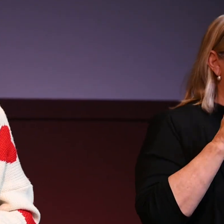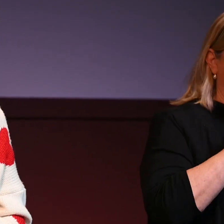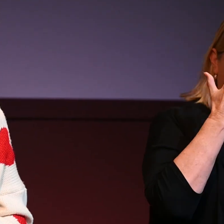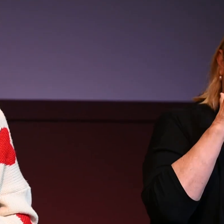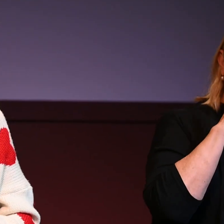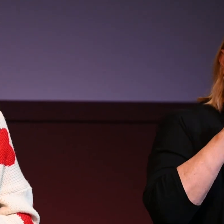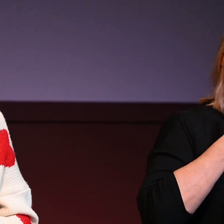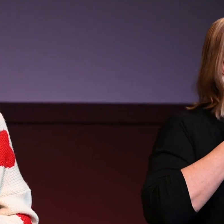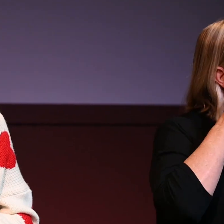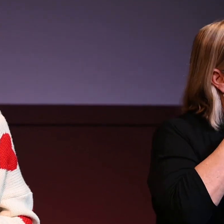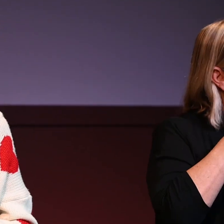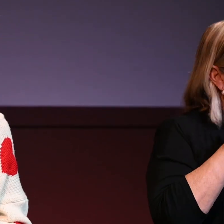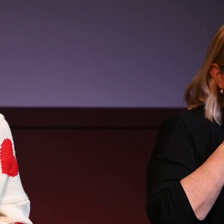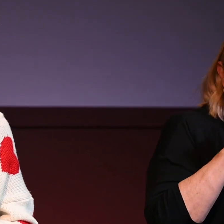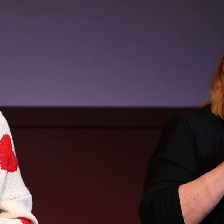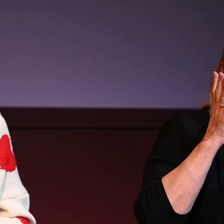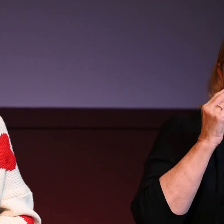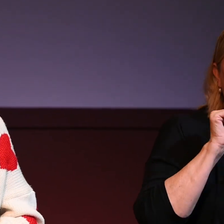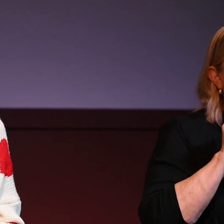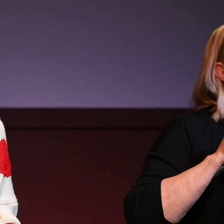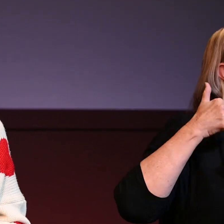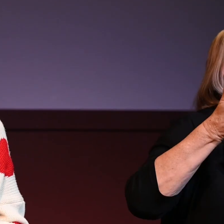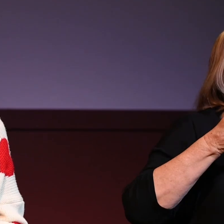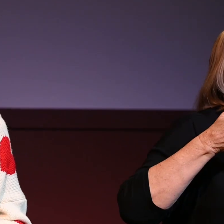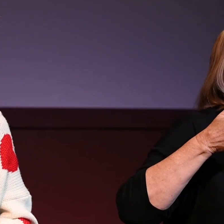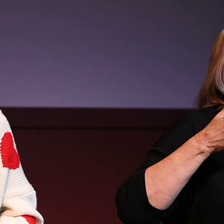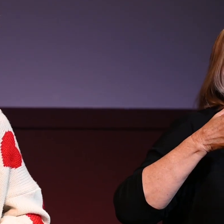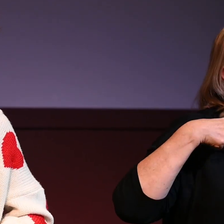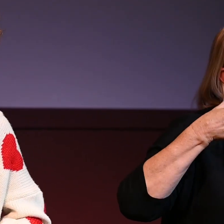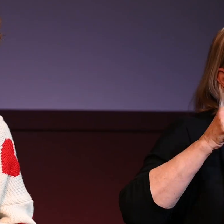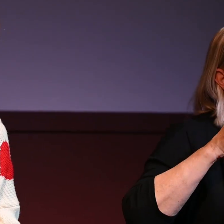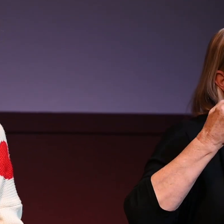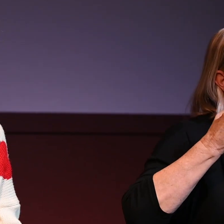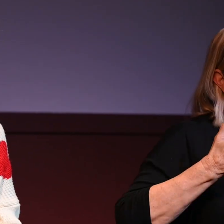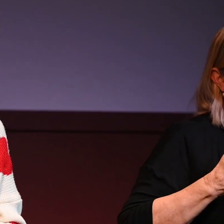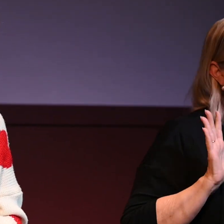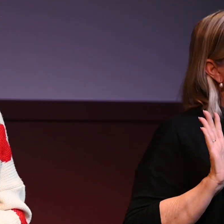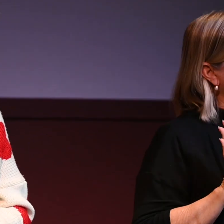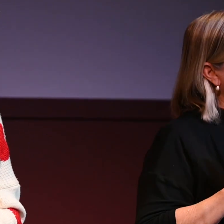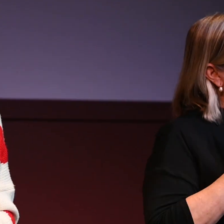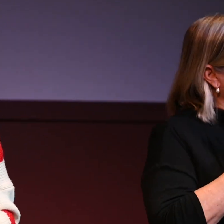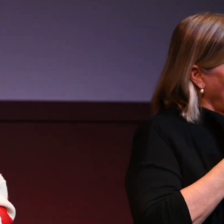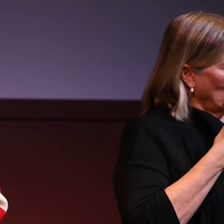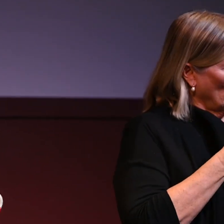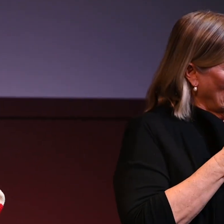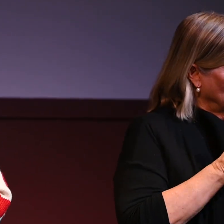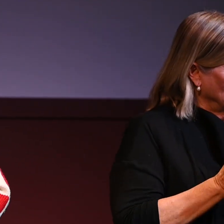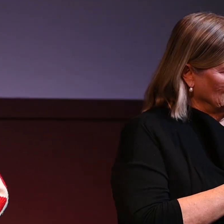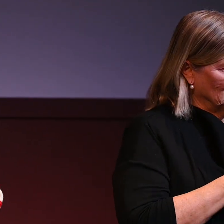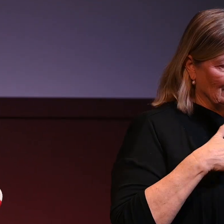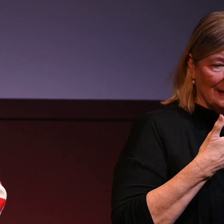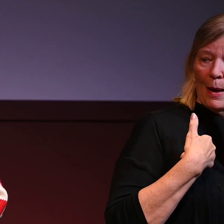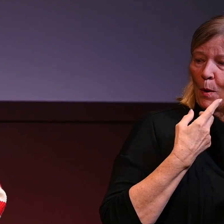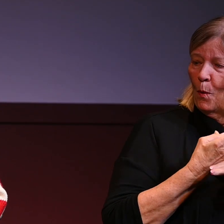my mission to share that experience with the next generation of artists. Anyways, since I'm wearing my heart out